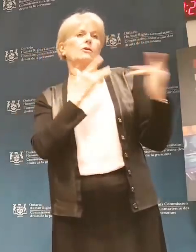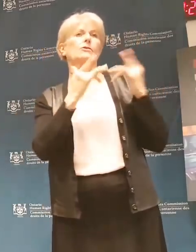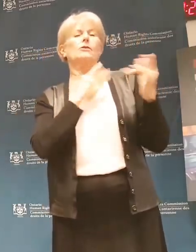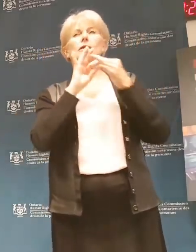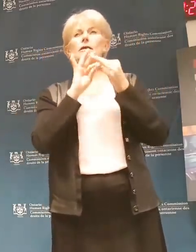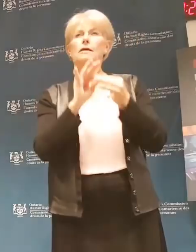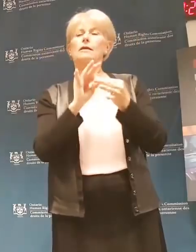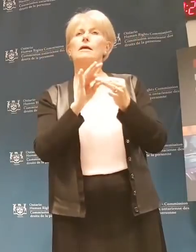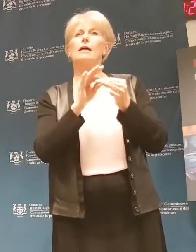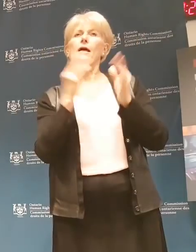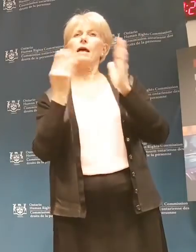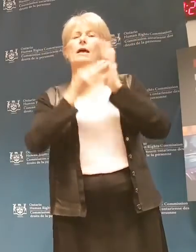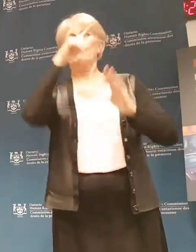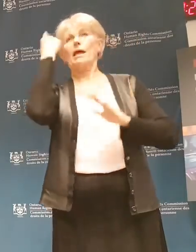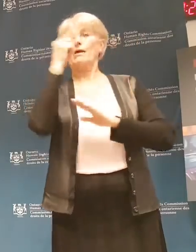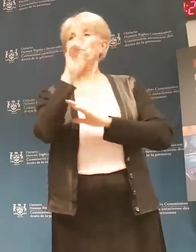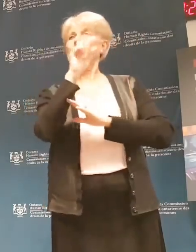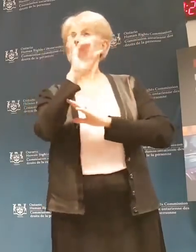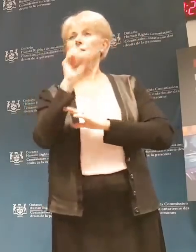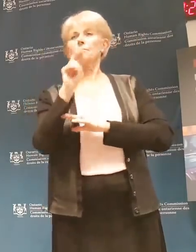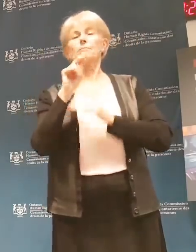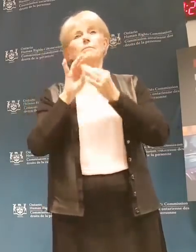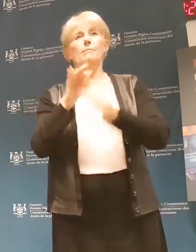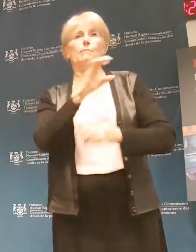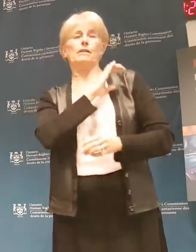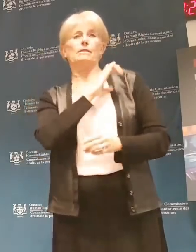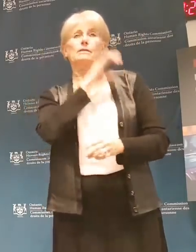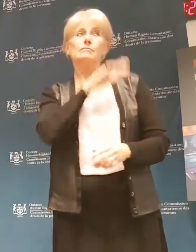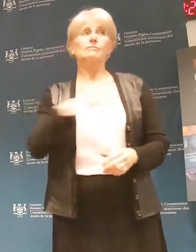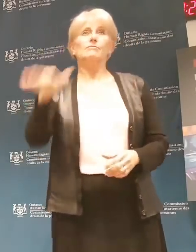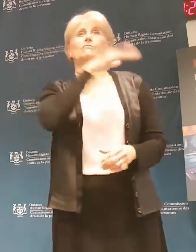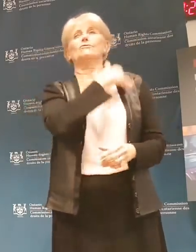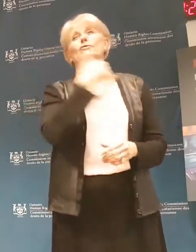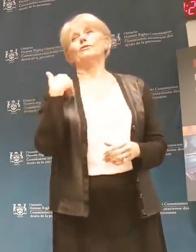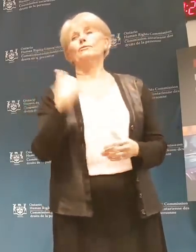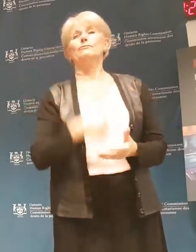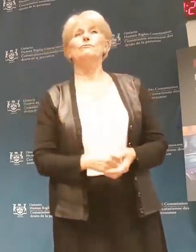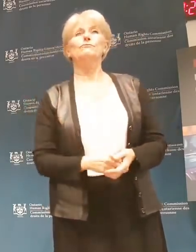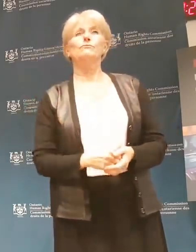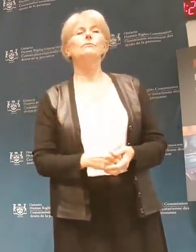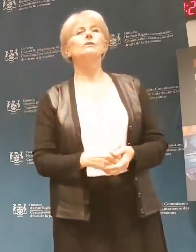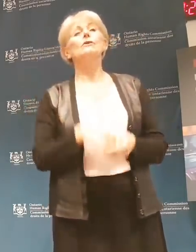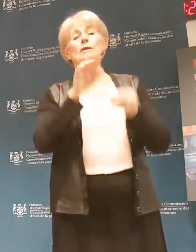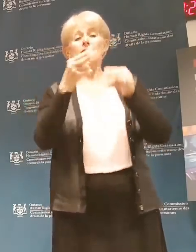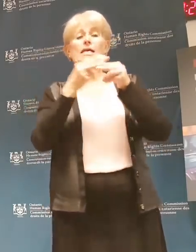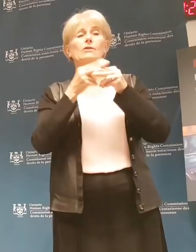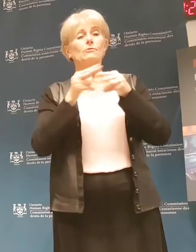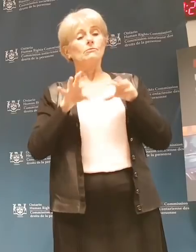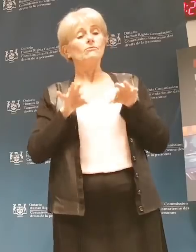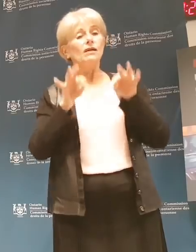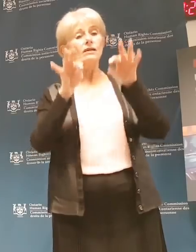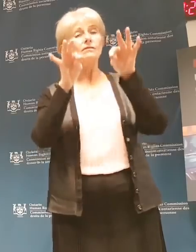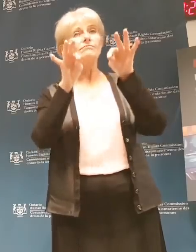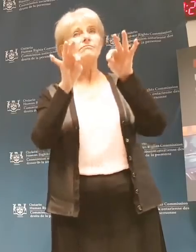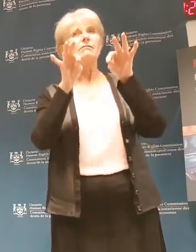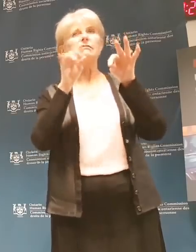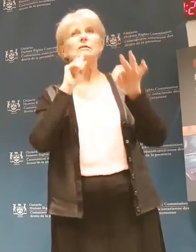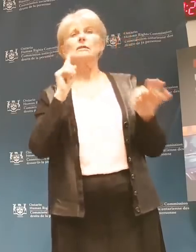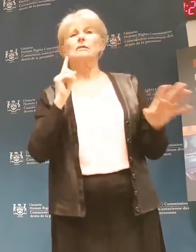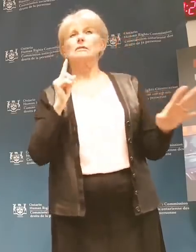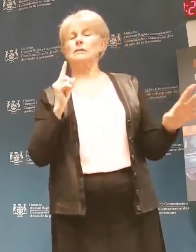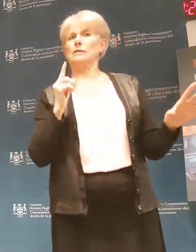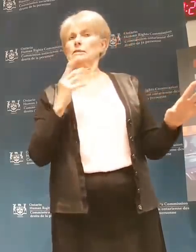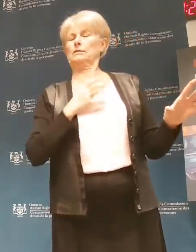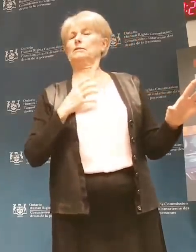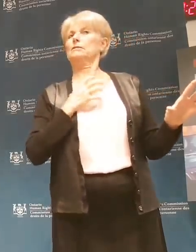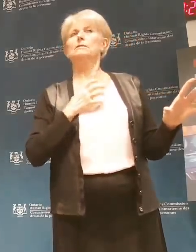about anti-Black racism in policing in Toronto. Our interim findings are disturbing